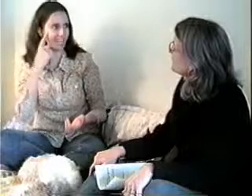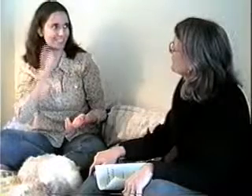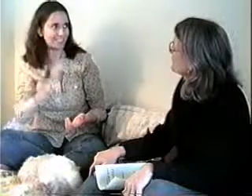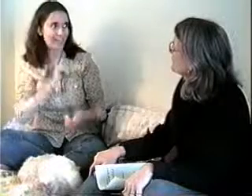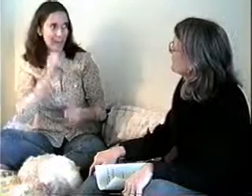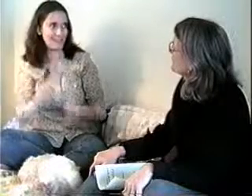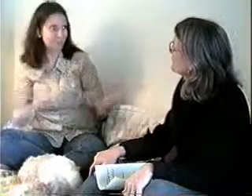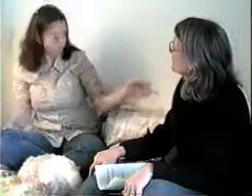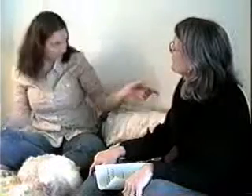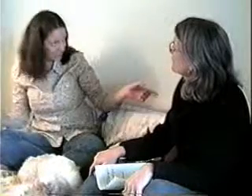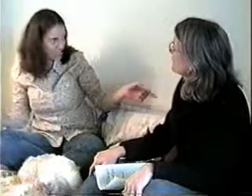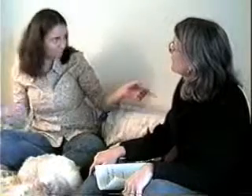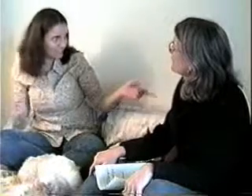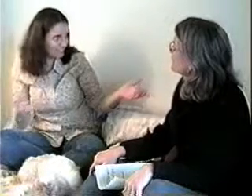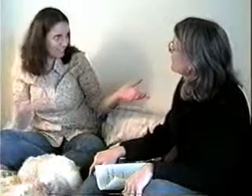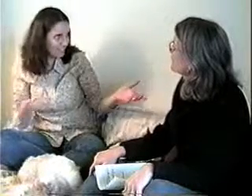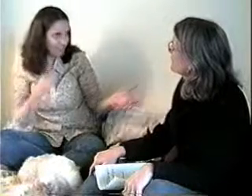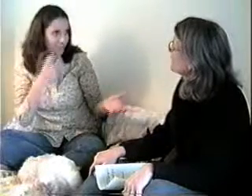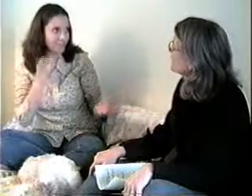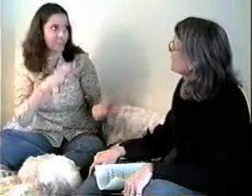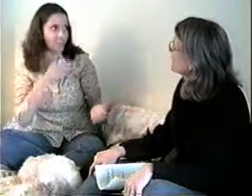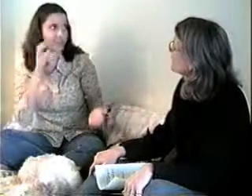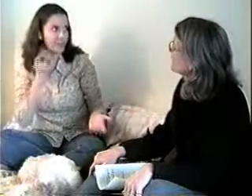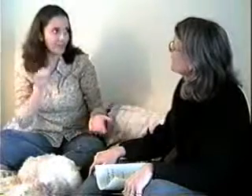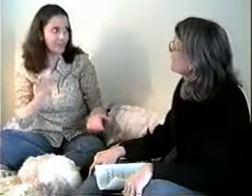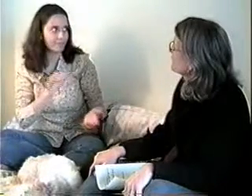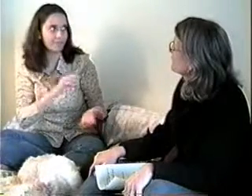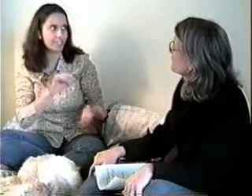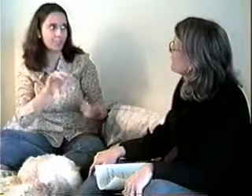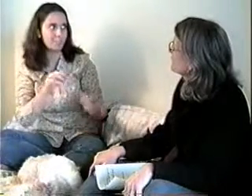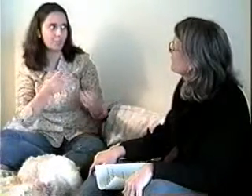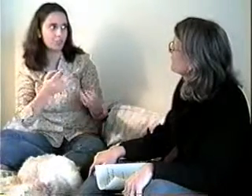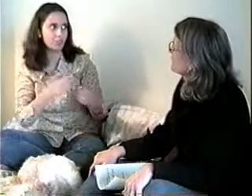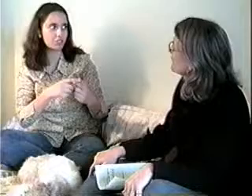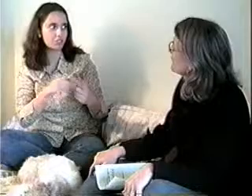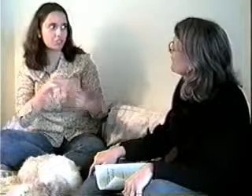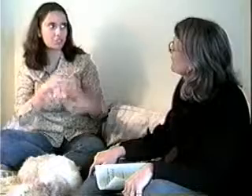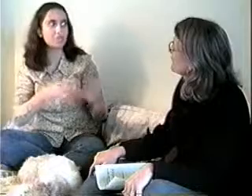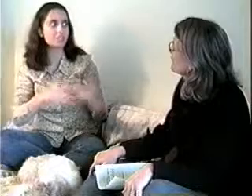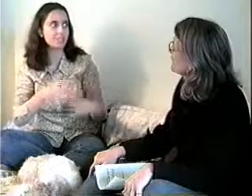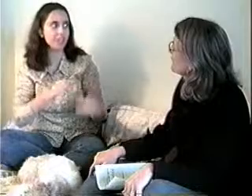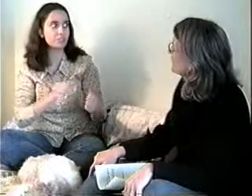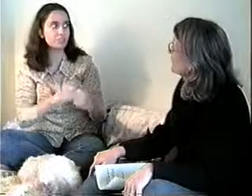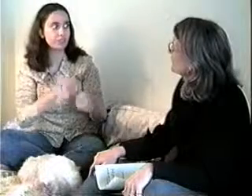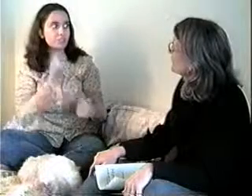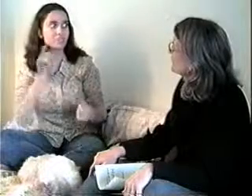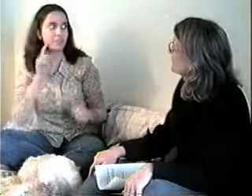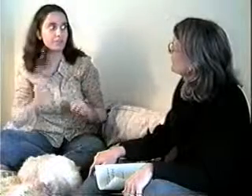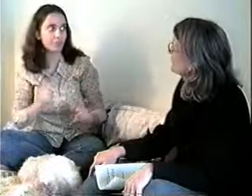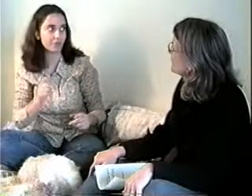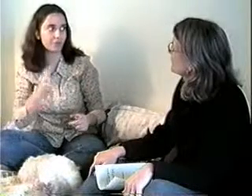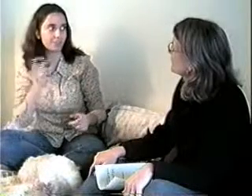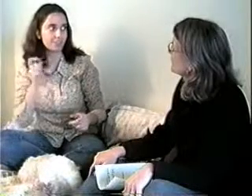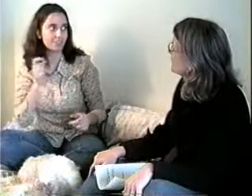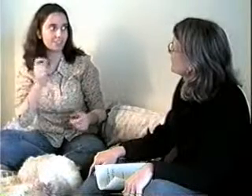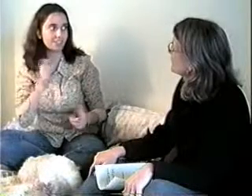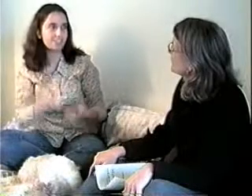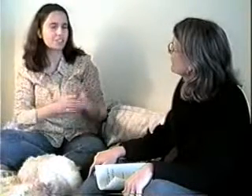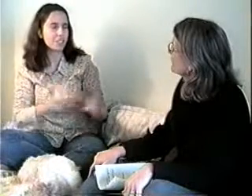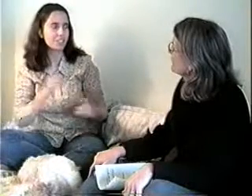realize, I am dead, but because of my hearing, and they didn't want to socialize with deaf people because some